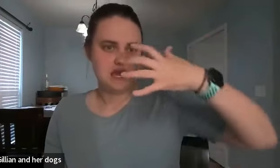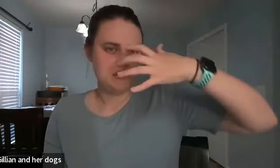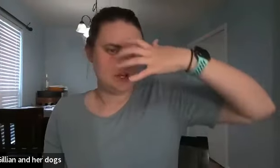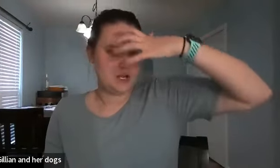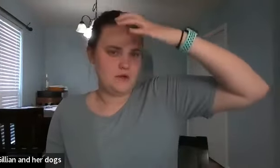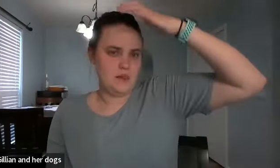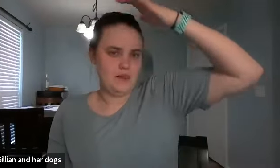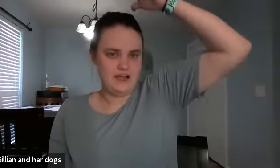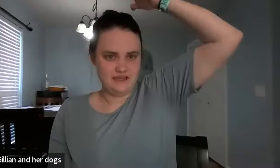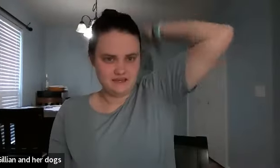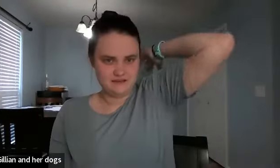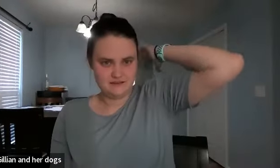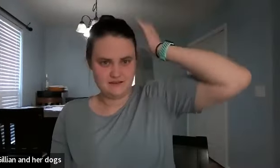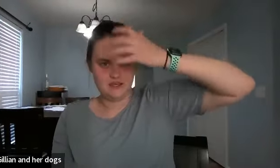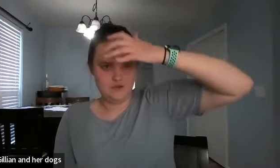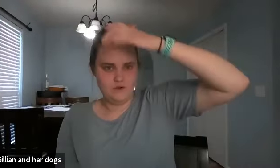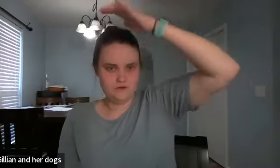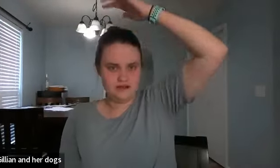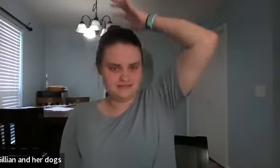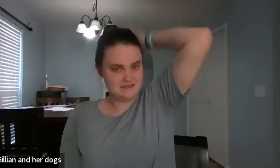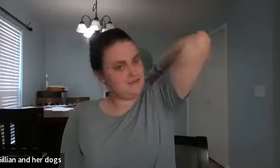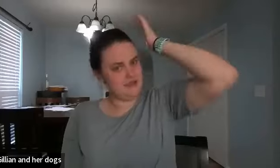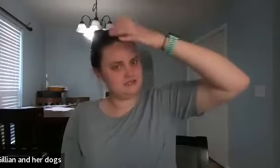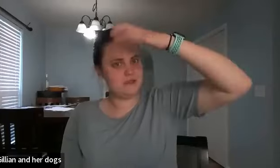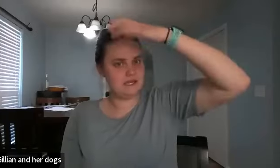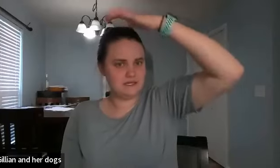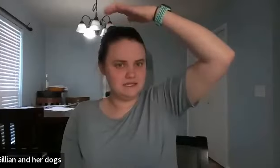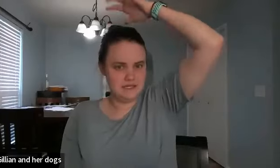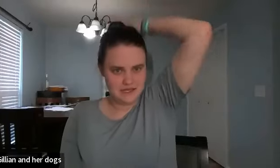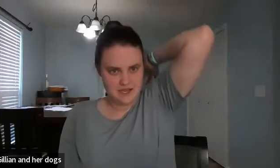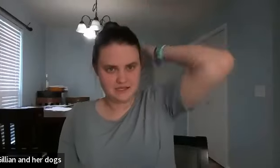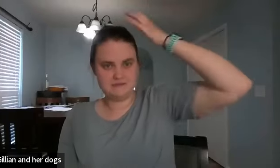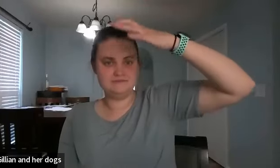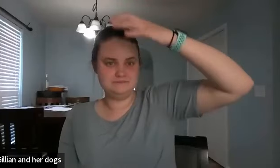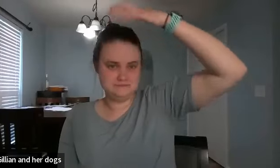and you're going to go lion. And you go over your head. It's like the lion's mane. Lion.